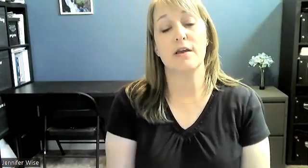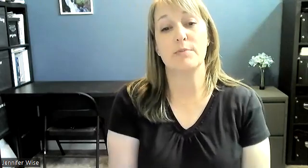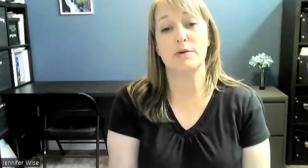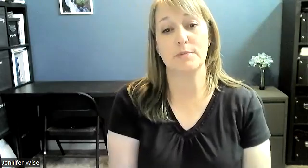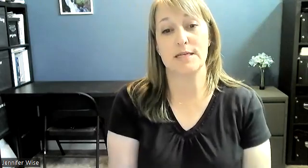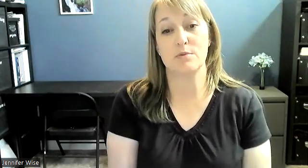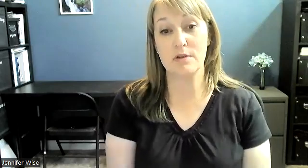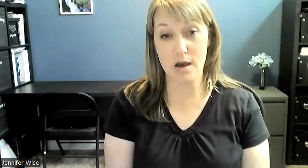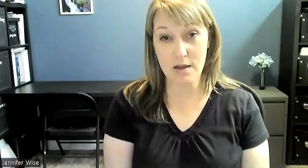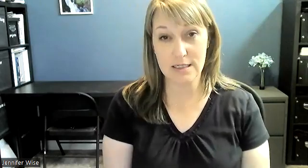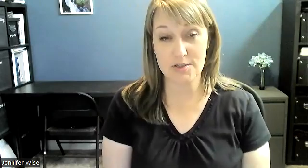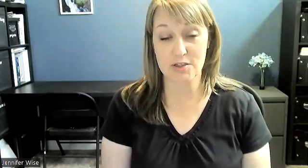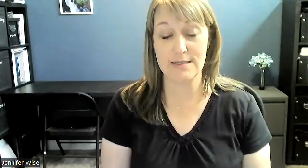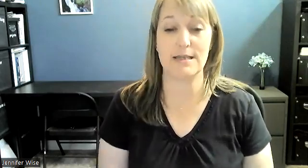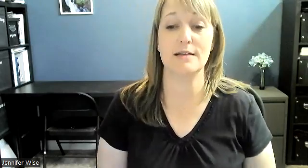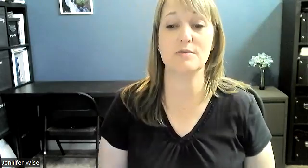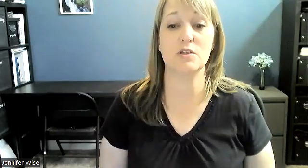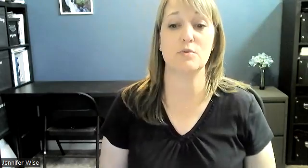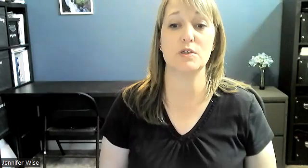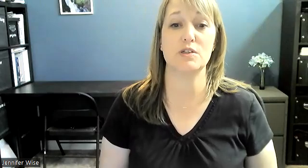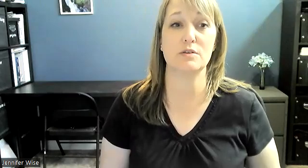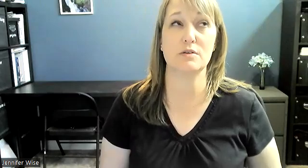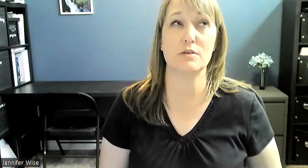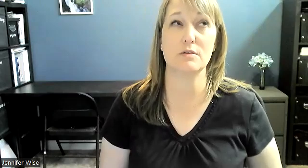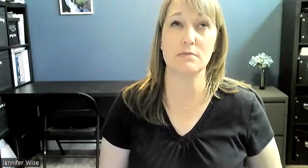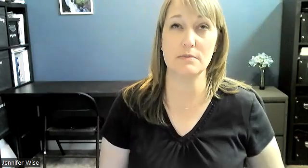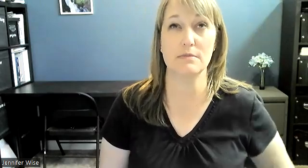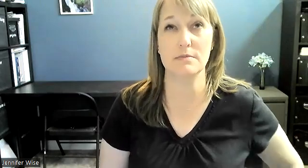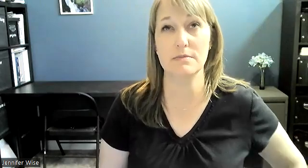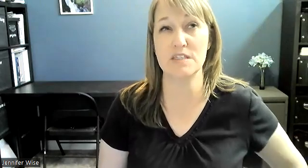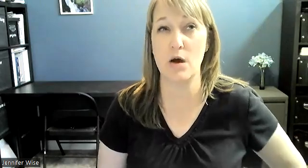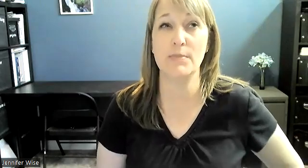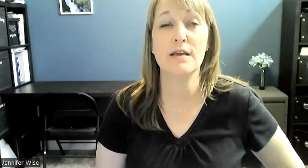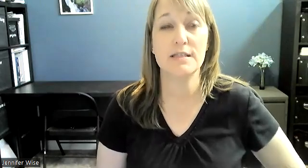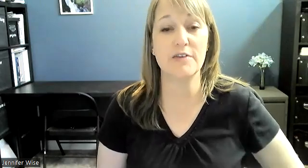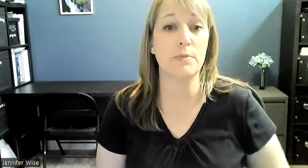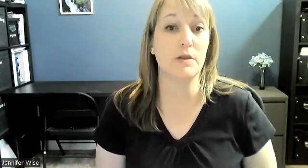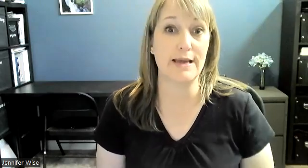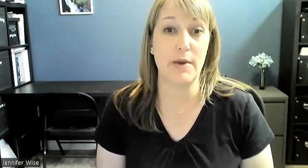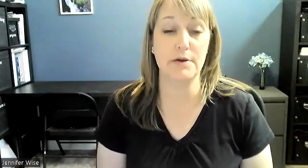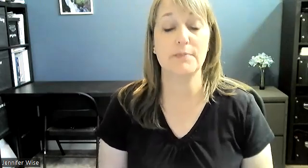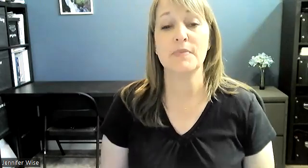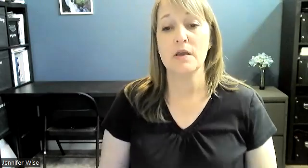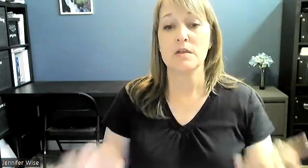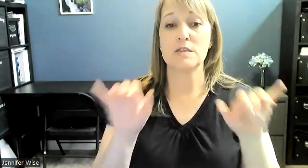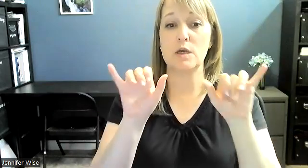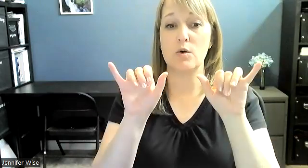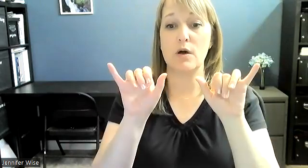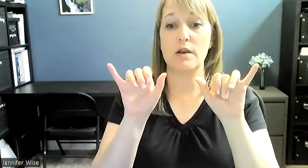being replaced with non-initialized signs, which some deaf people like better. So